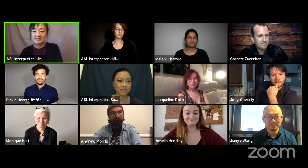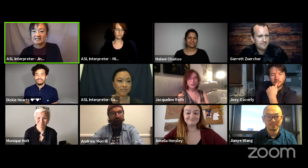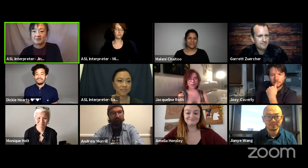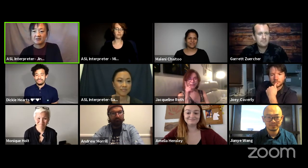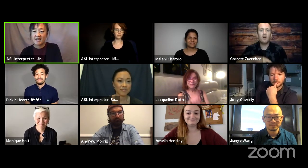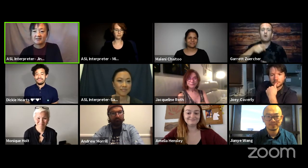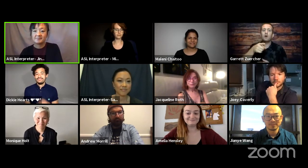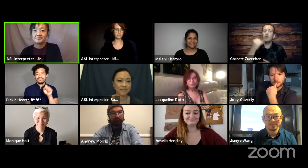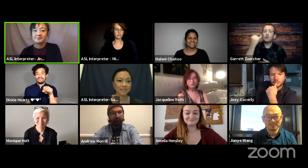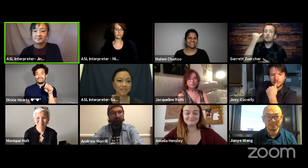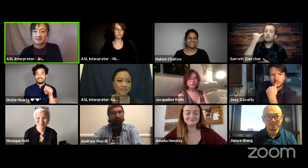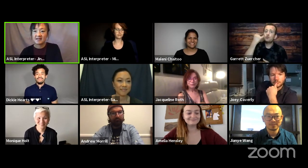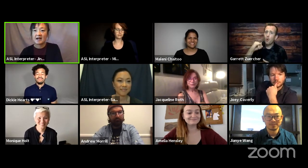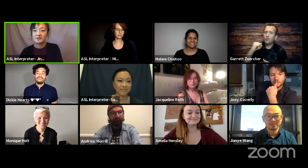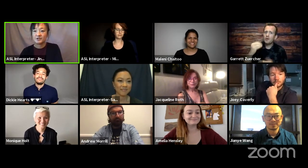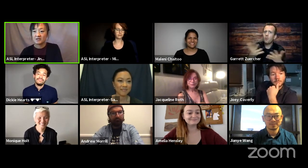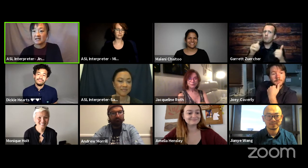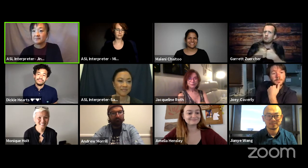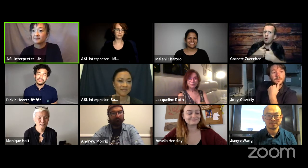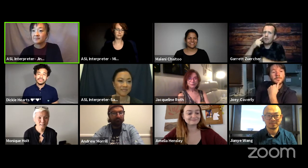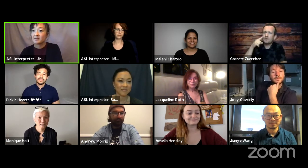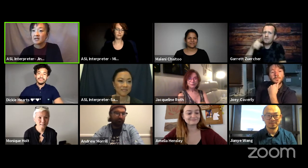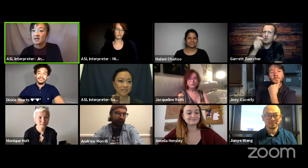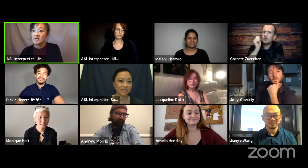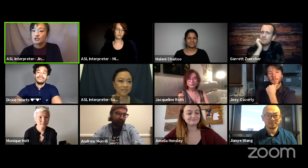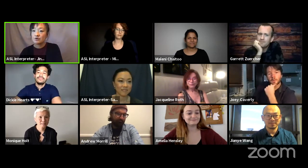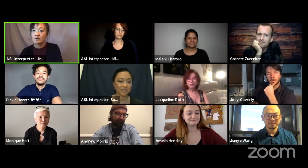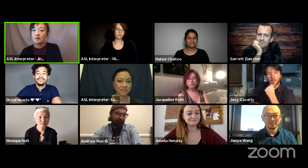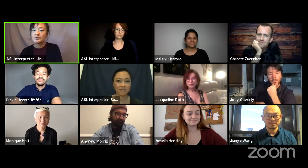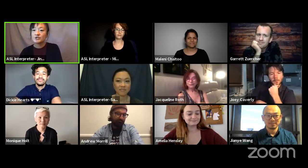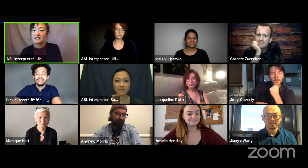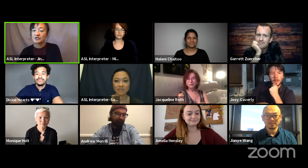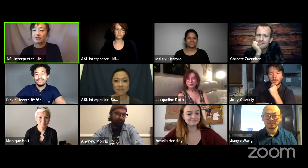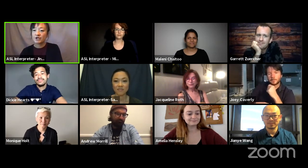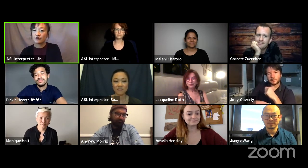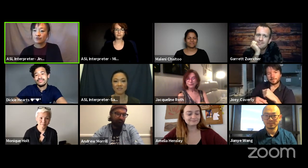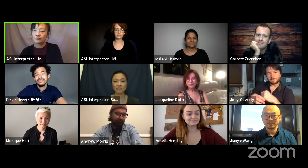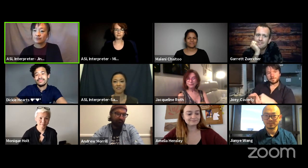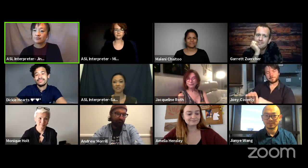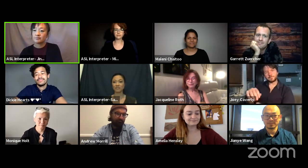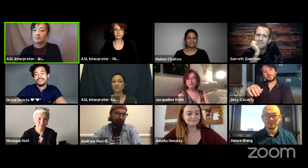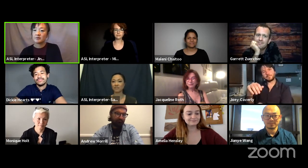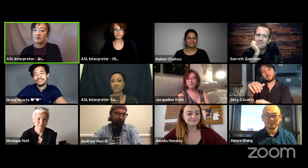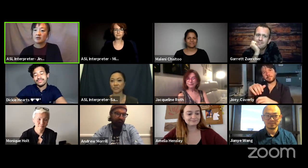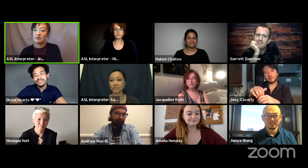example of that opportunity. Joey, what was challenging for you?